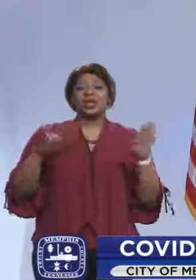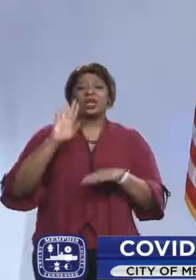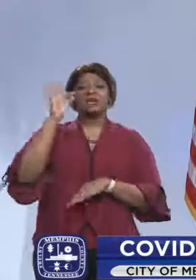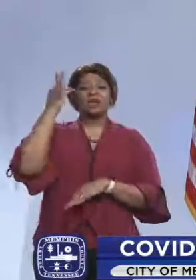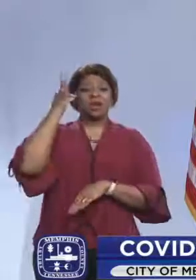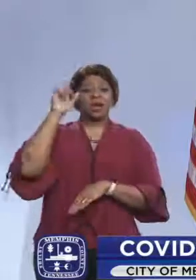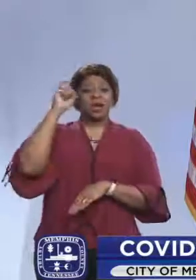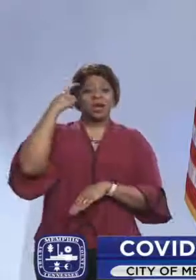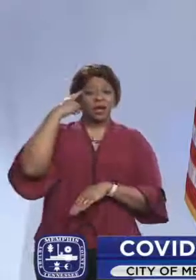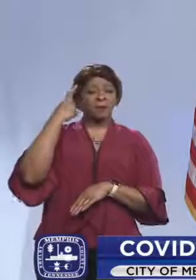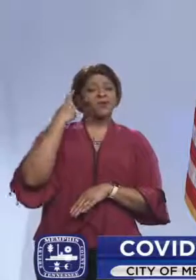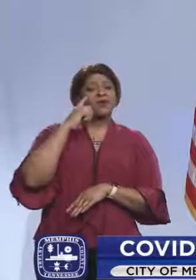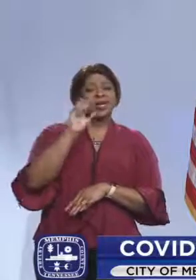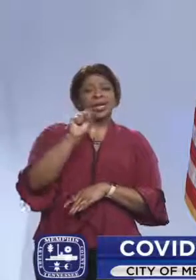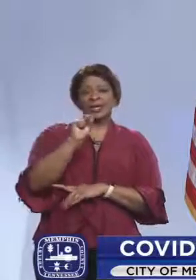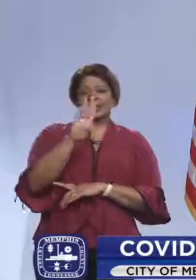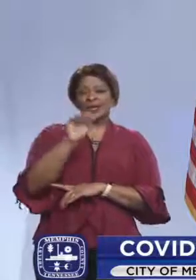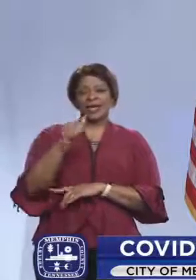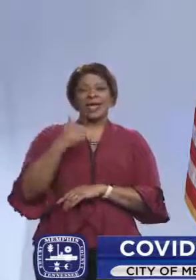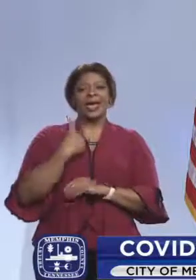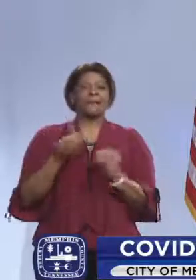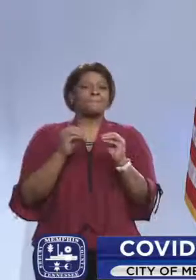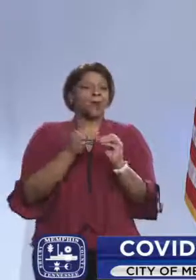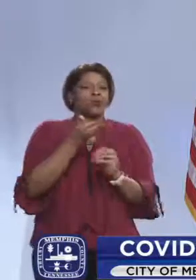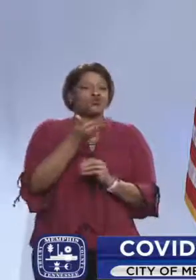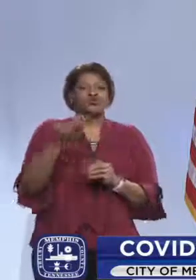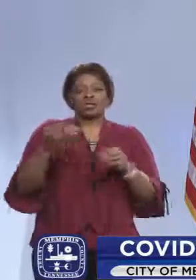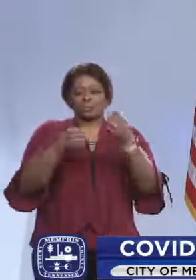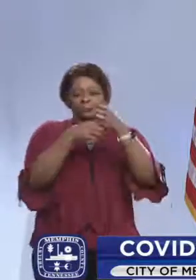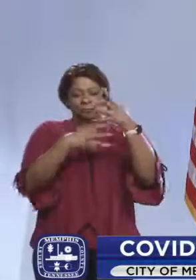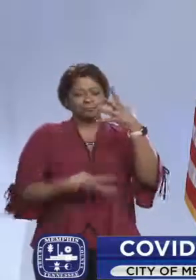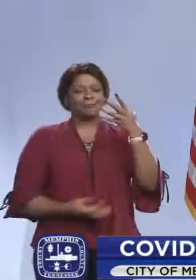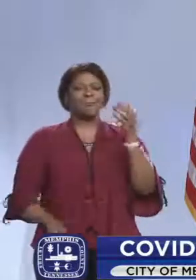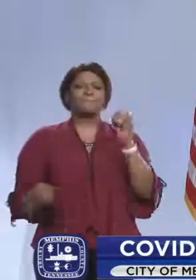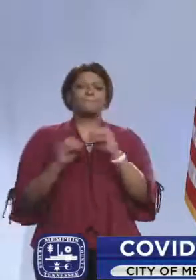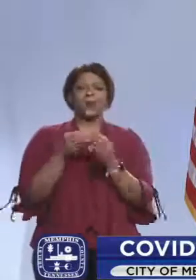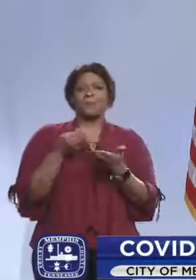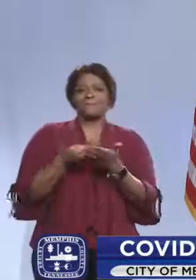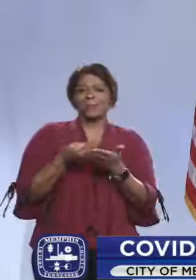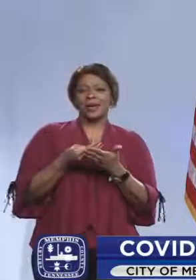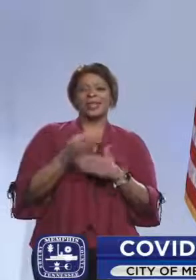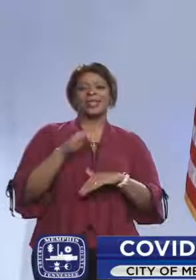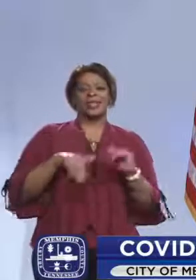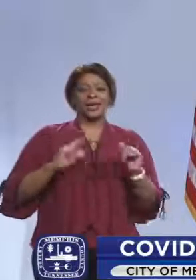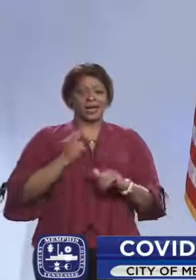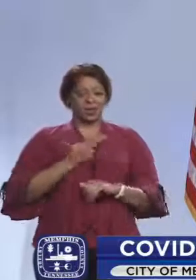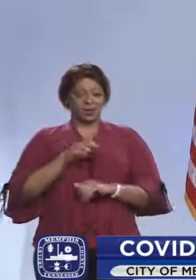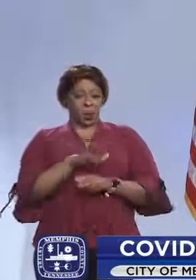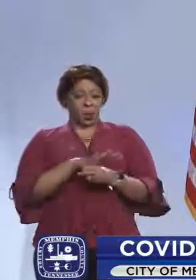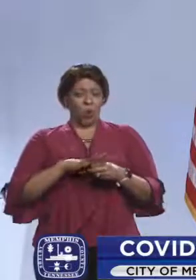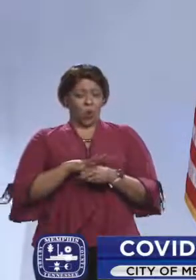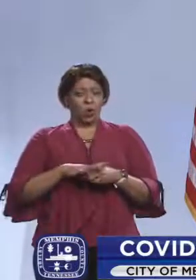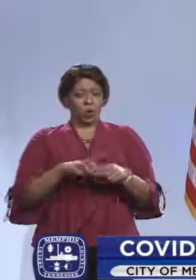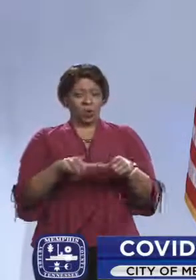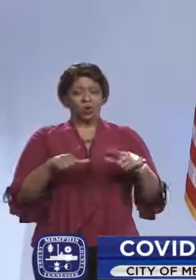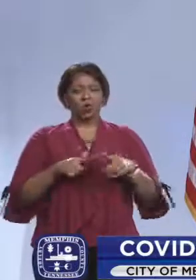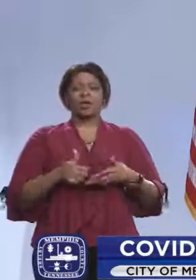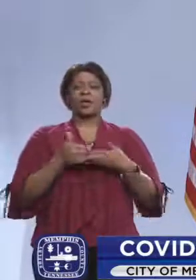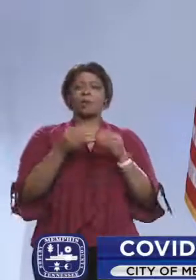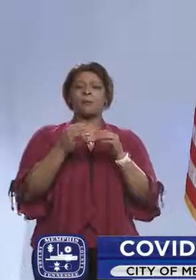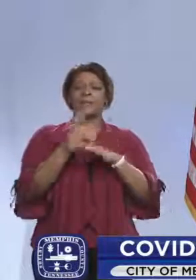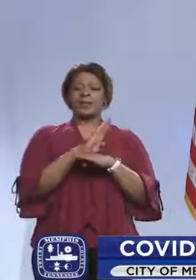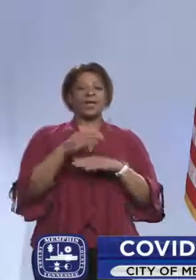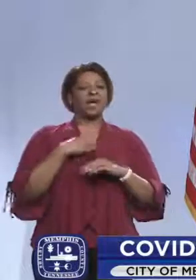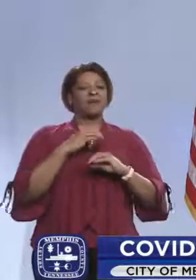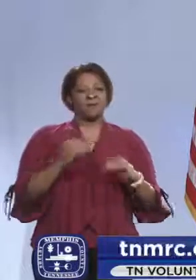government through the SBA has so many more resources, so much more money than we do on the local level to help more businesses, and I have